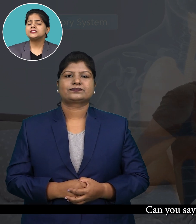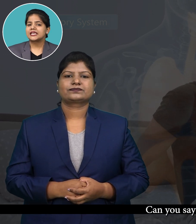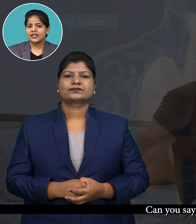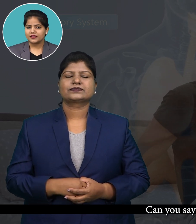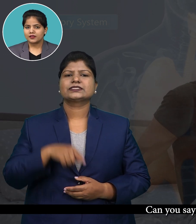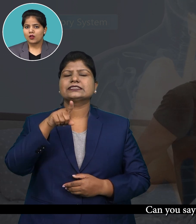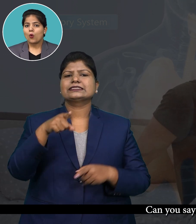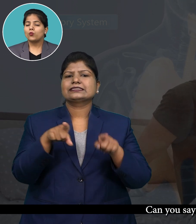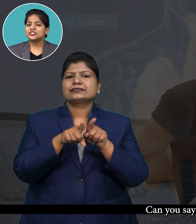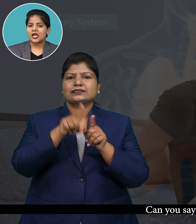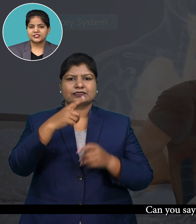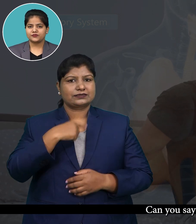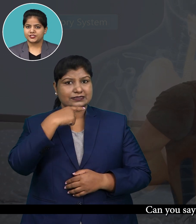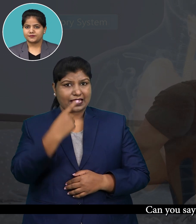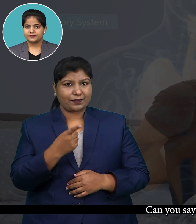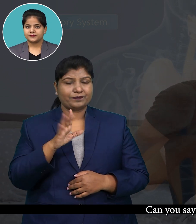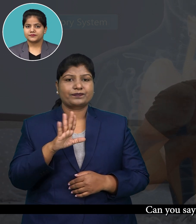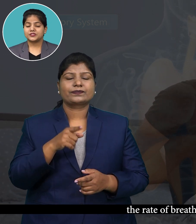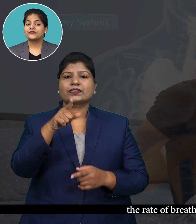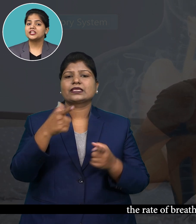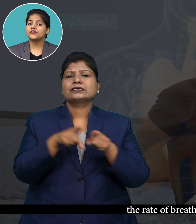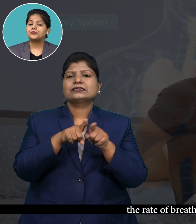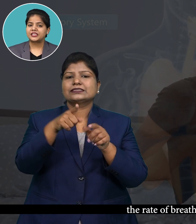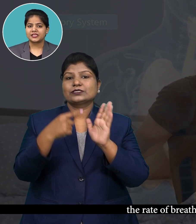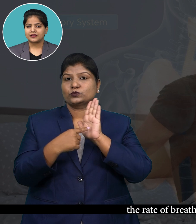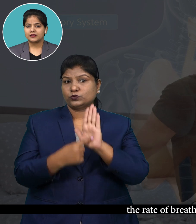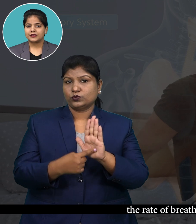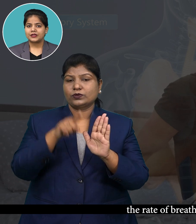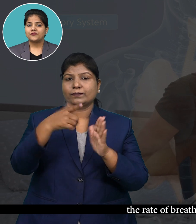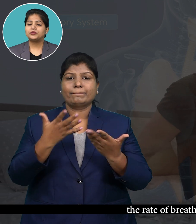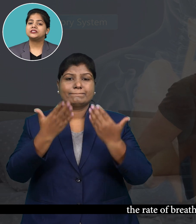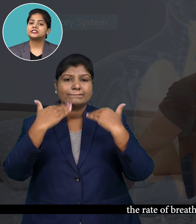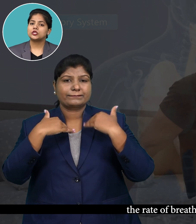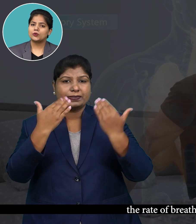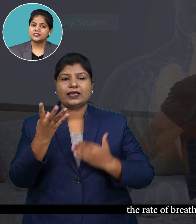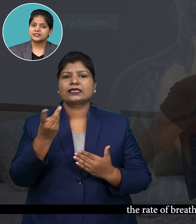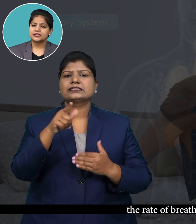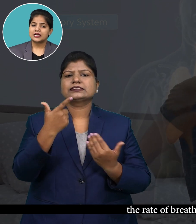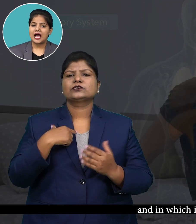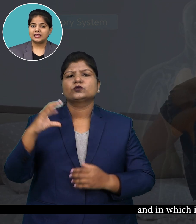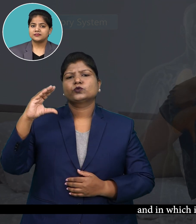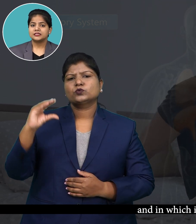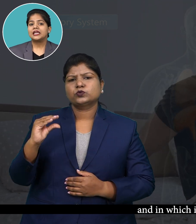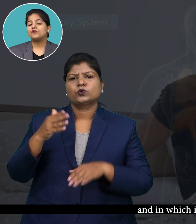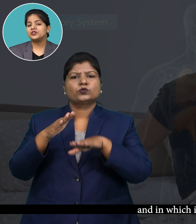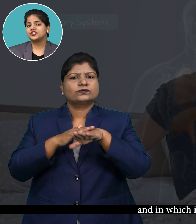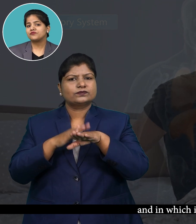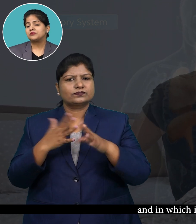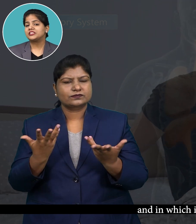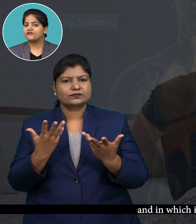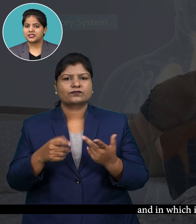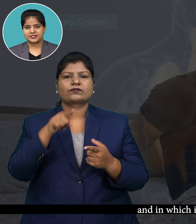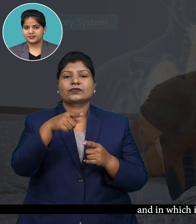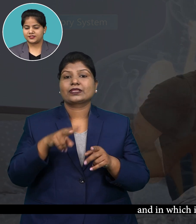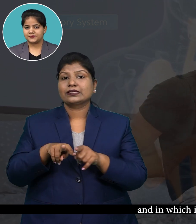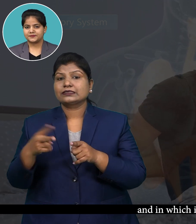Can you say in which activity the rate of breathing will be the slowest and in which it will